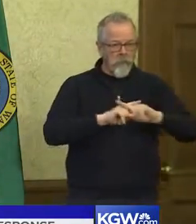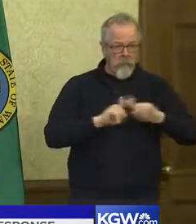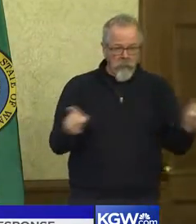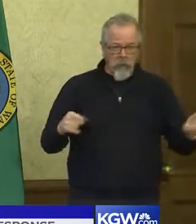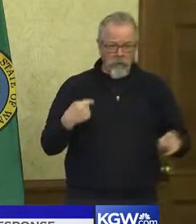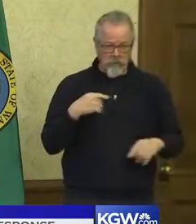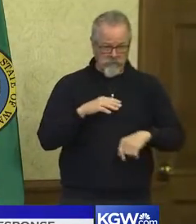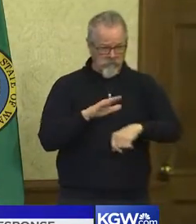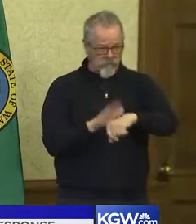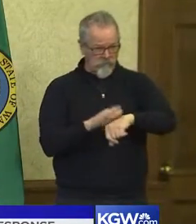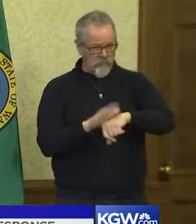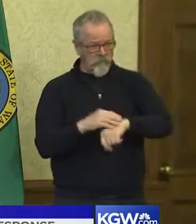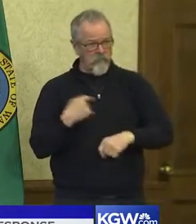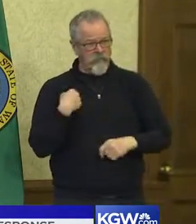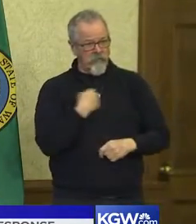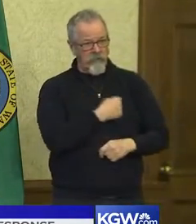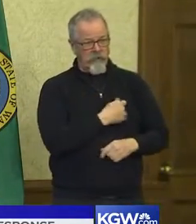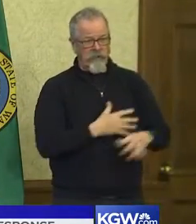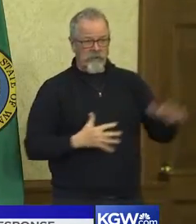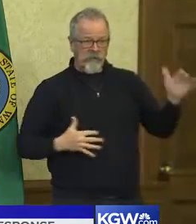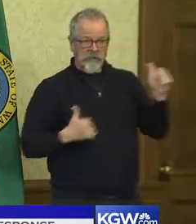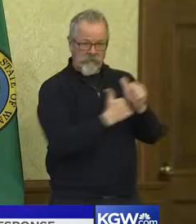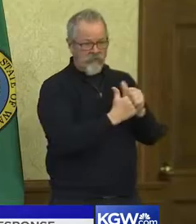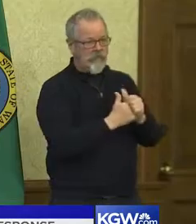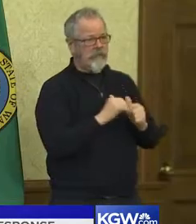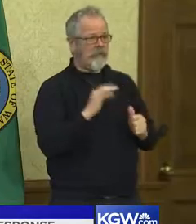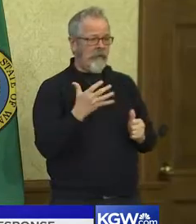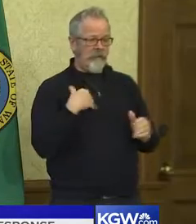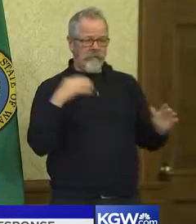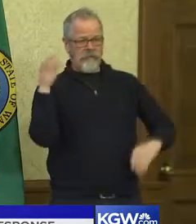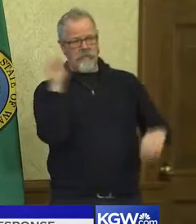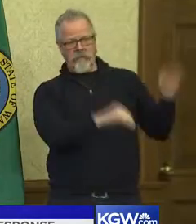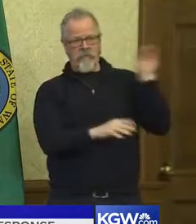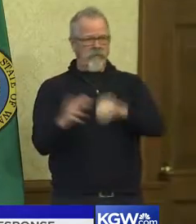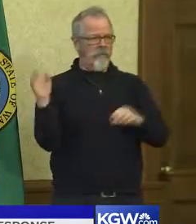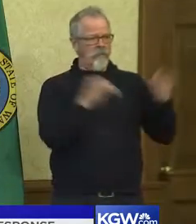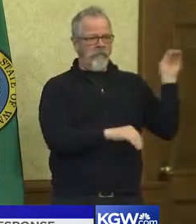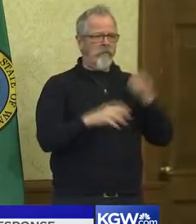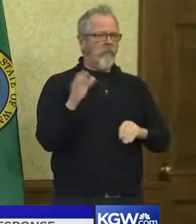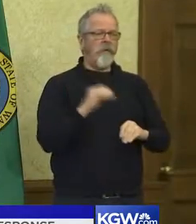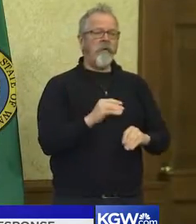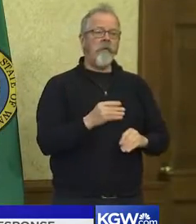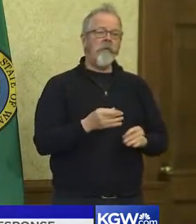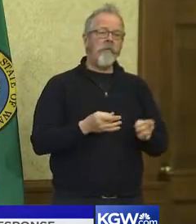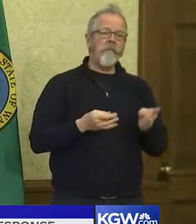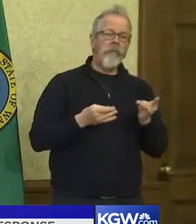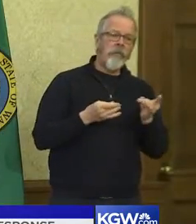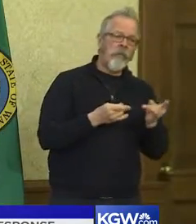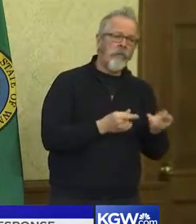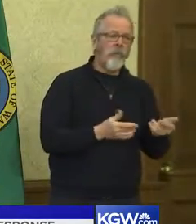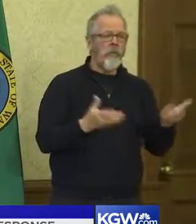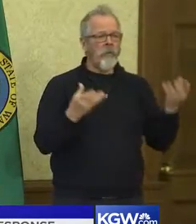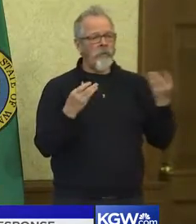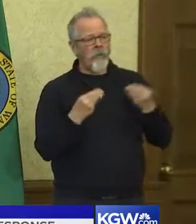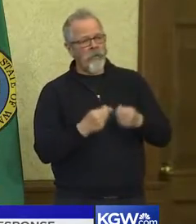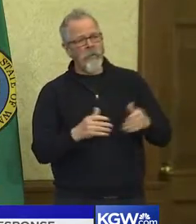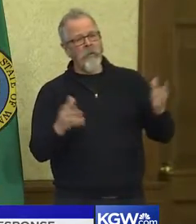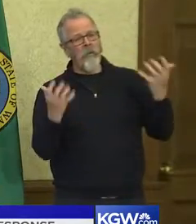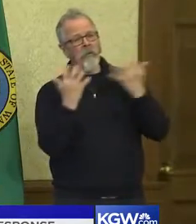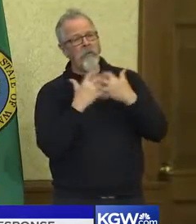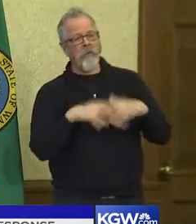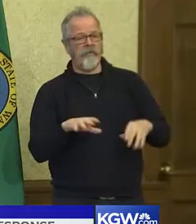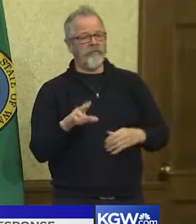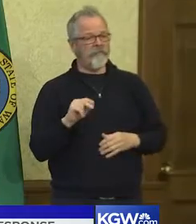me give you an example. It's going to be a 2-step process. So you're going to go through and fill out the unemployment insurance form, and at the end of that, it's going to state